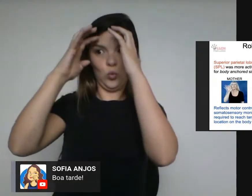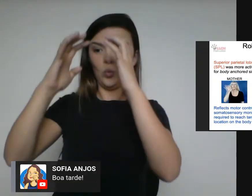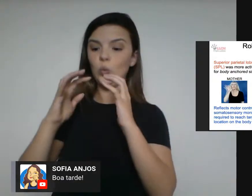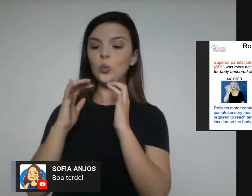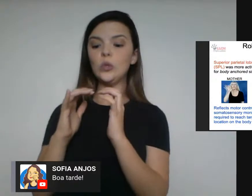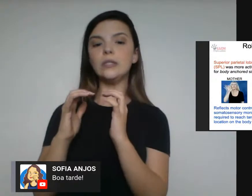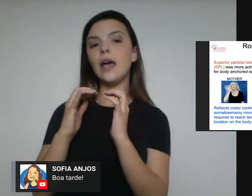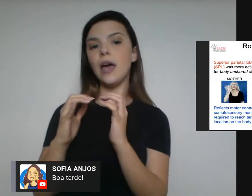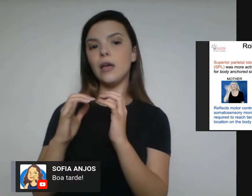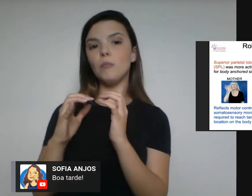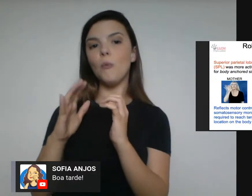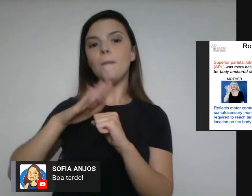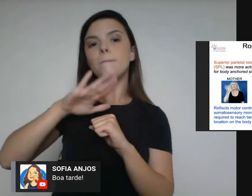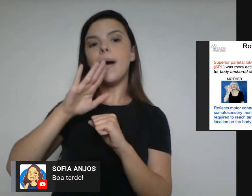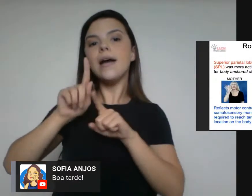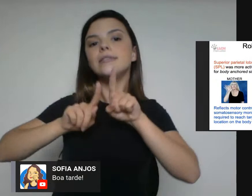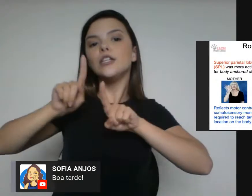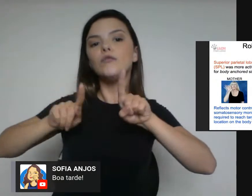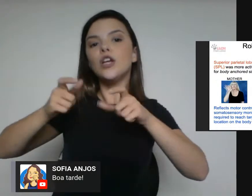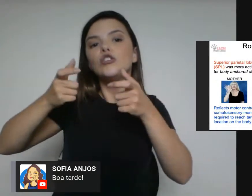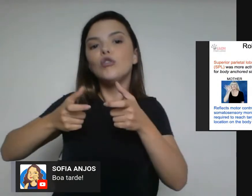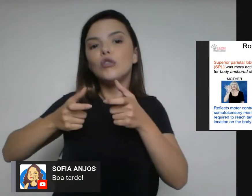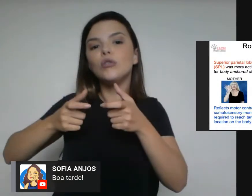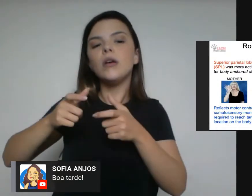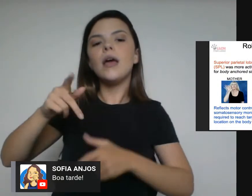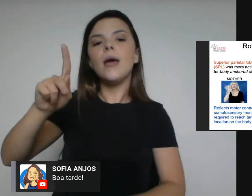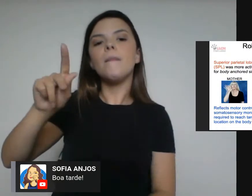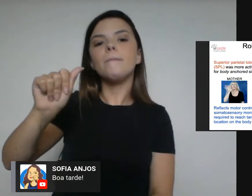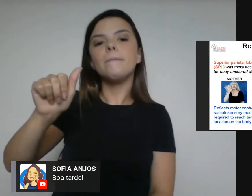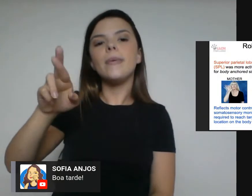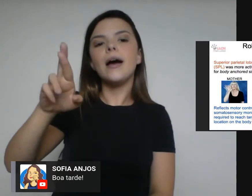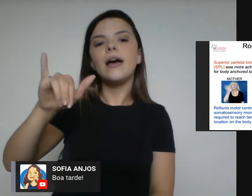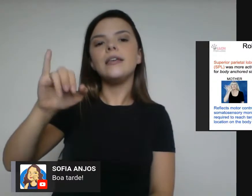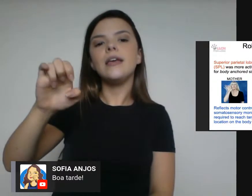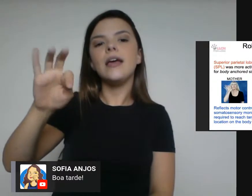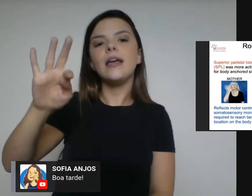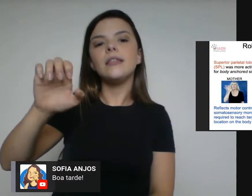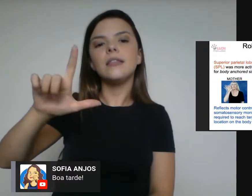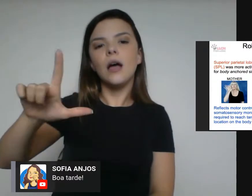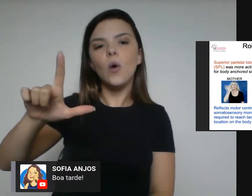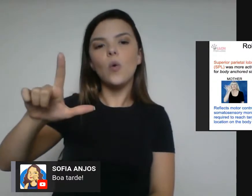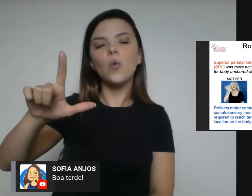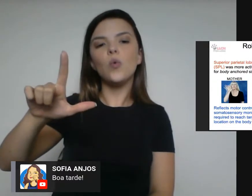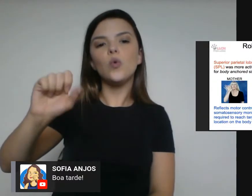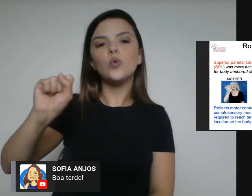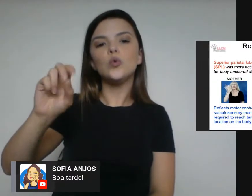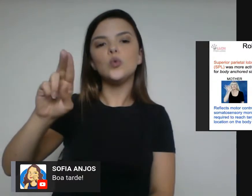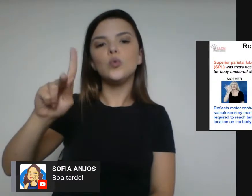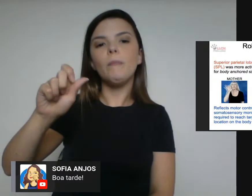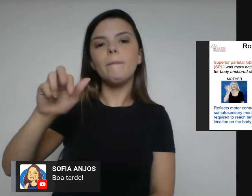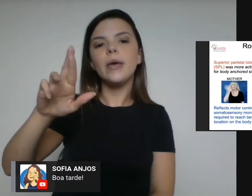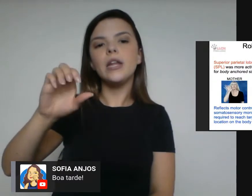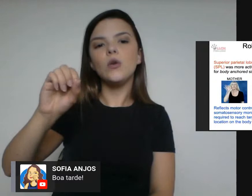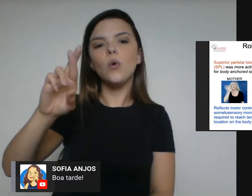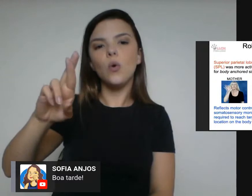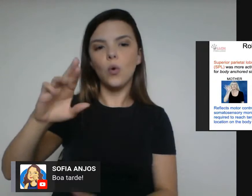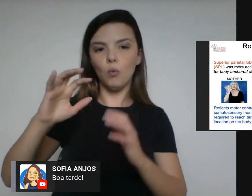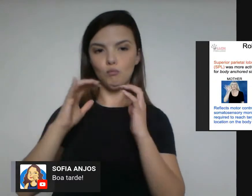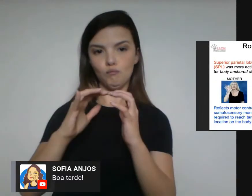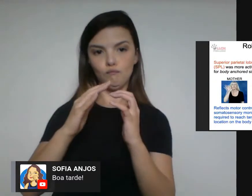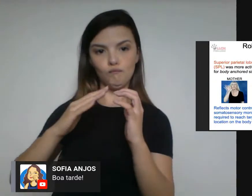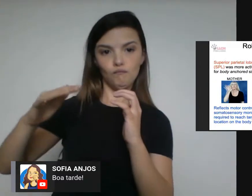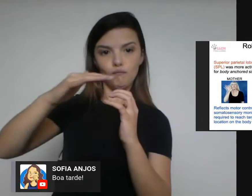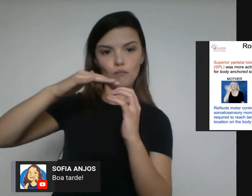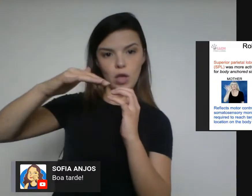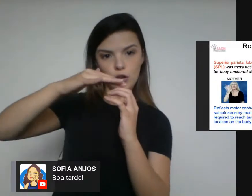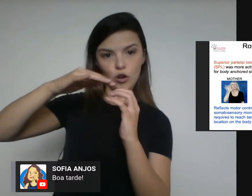parietal lobule, or SPL, for body anchored signs, compared to both that baseline task, but also compared to production